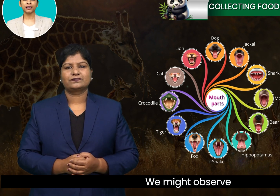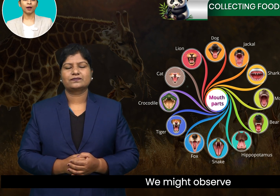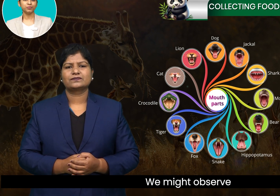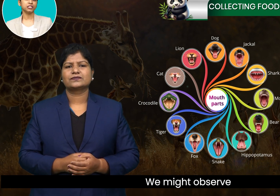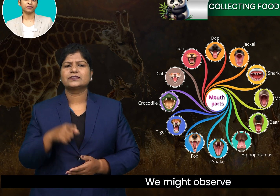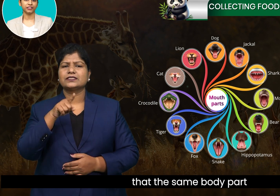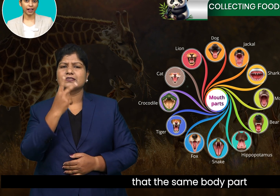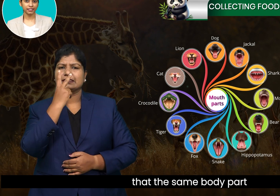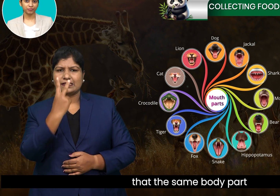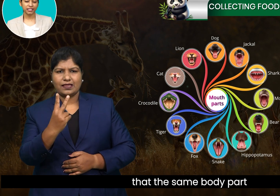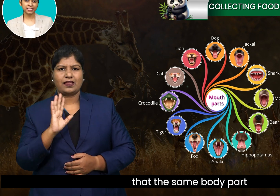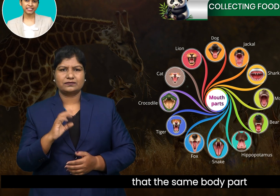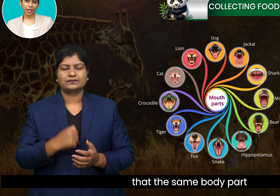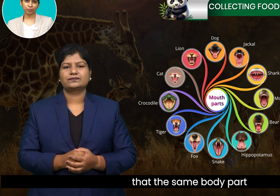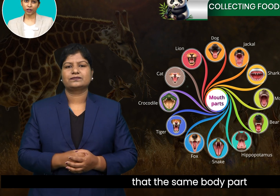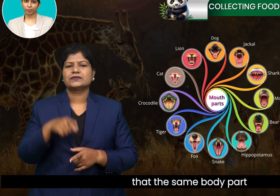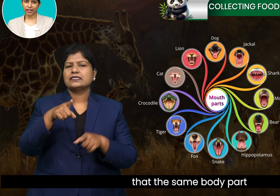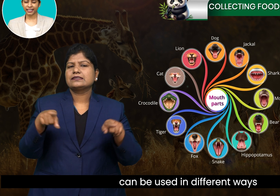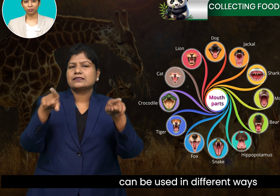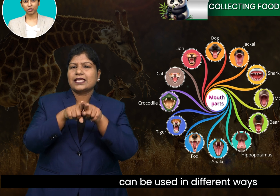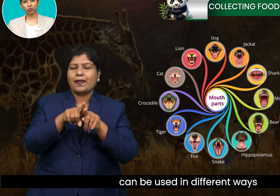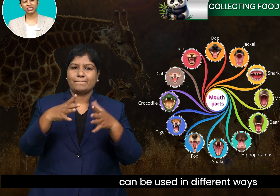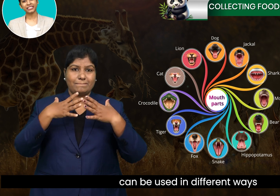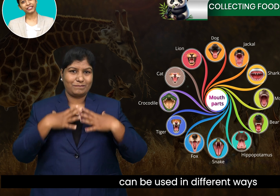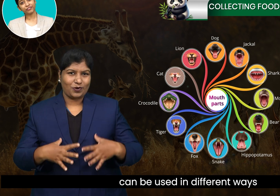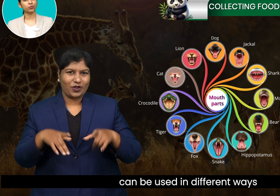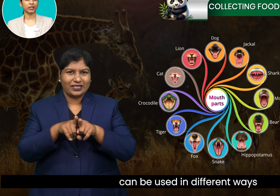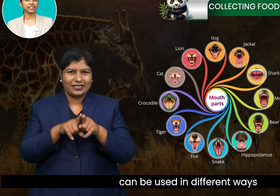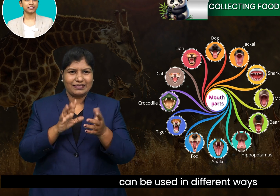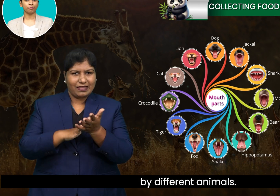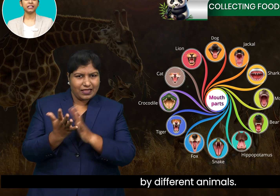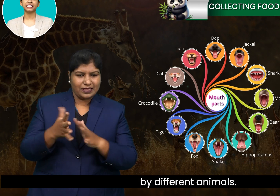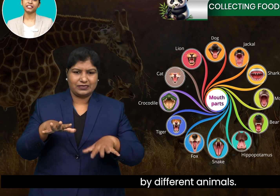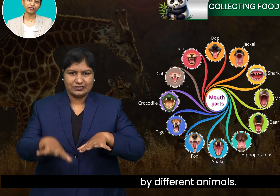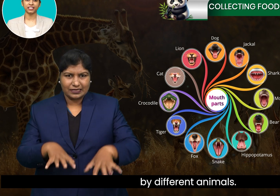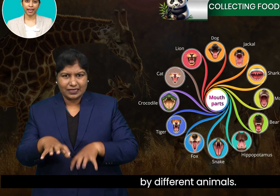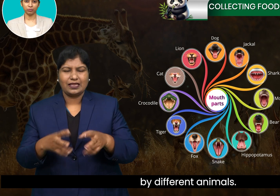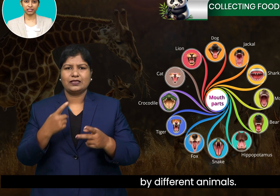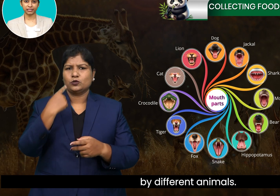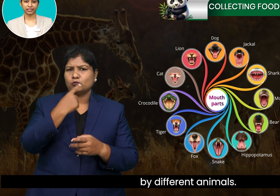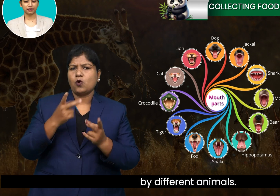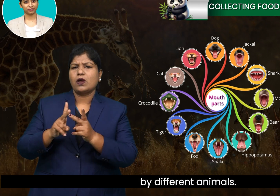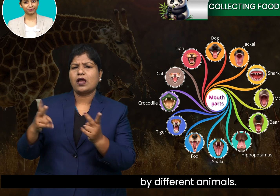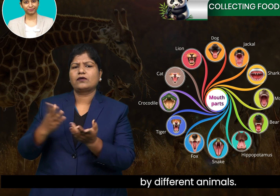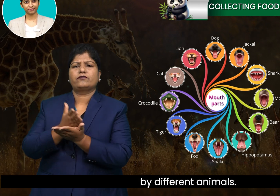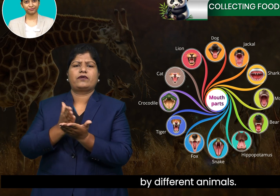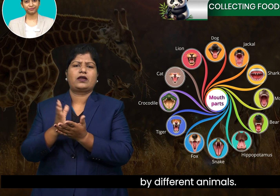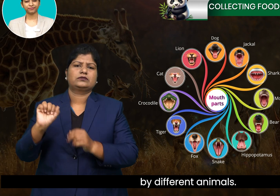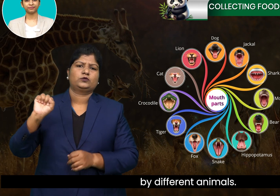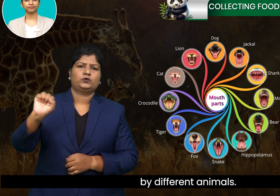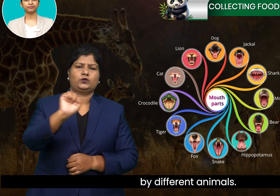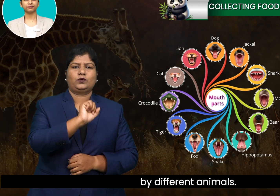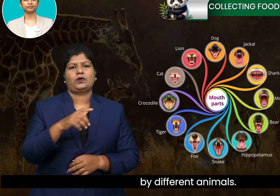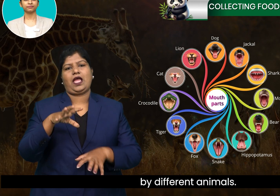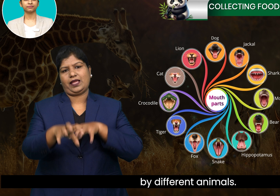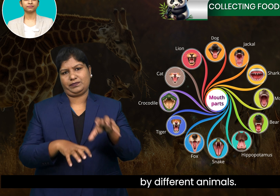We might observe that the same body part can be used in different ways by different animals.